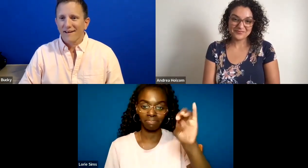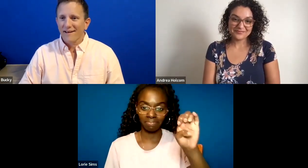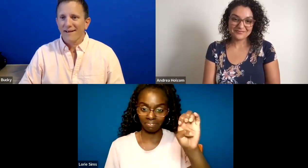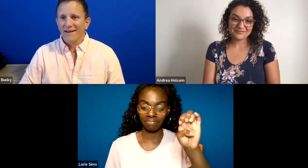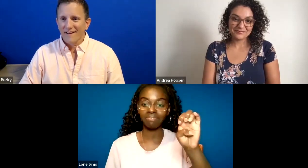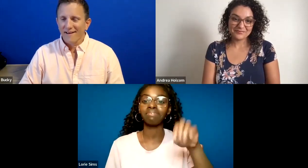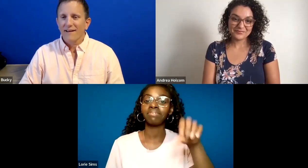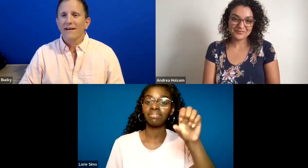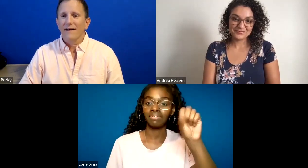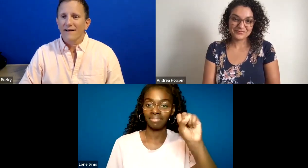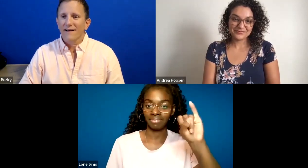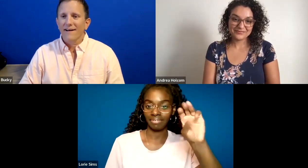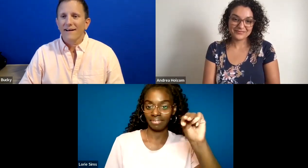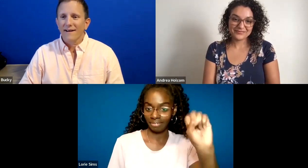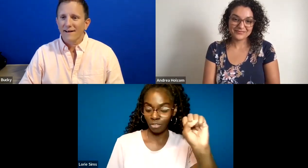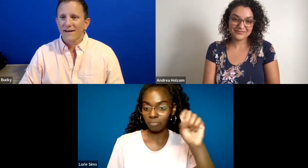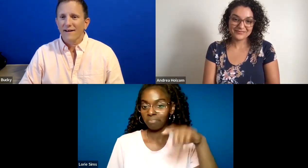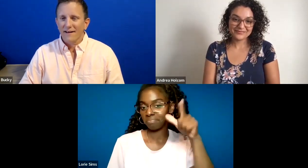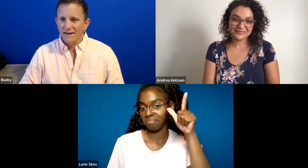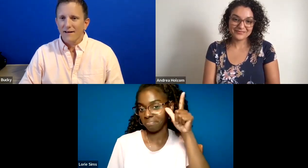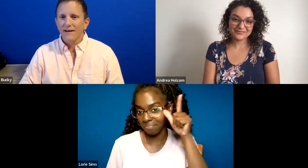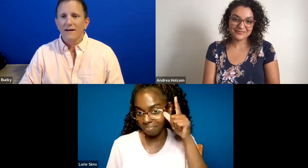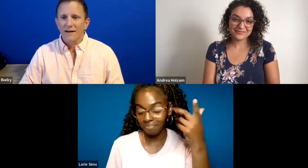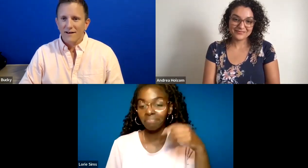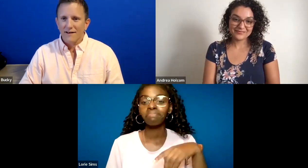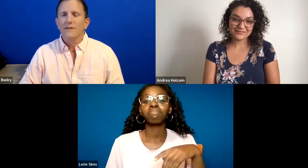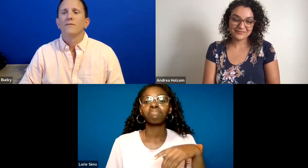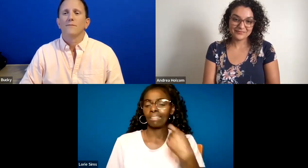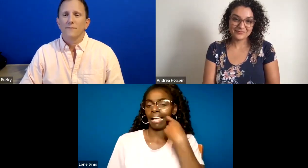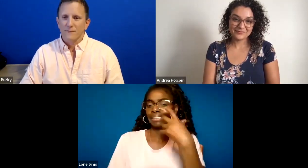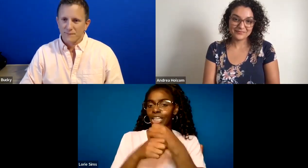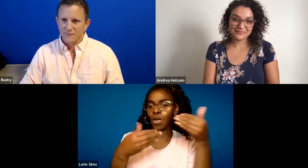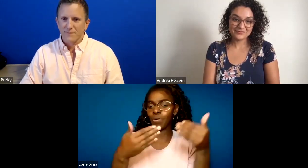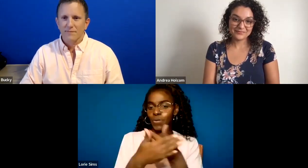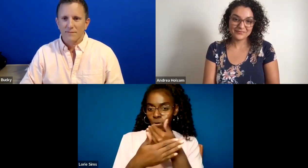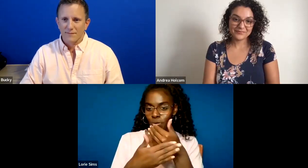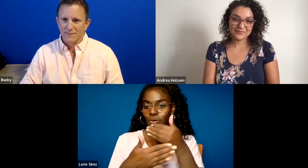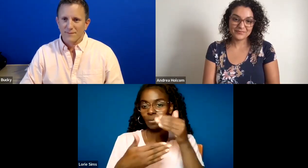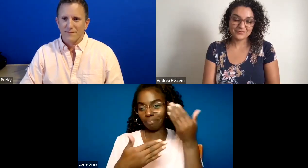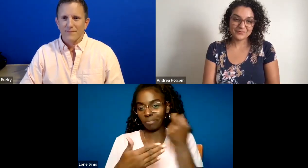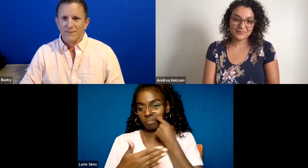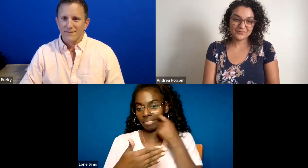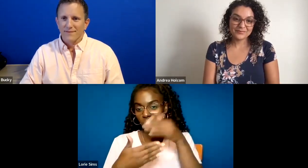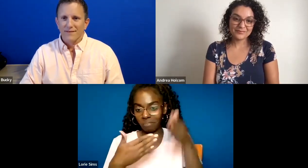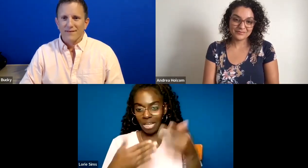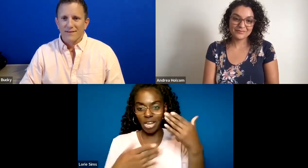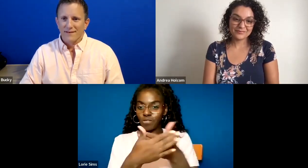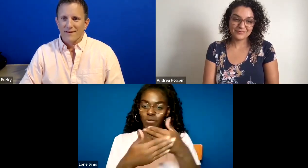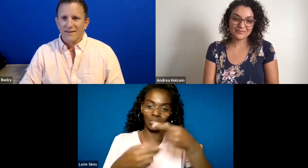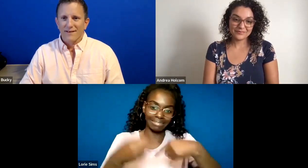Hello, everyone. My name is Lorie Sims. This is my sign name, an L on the cheekbone.